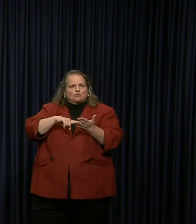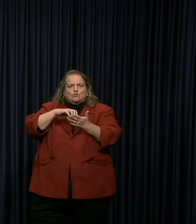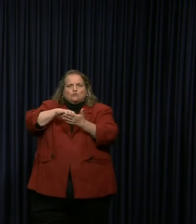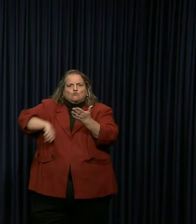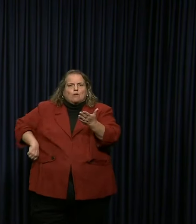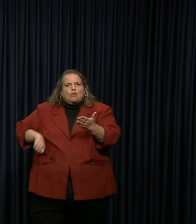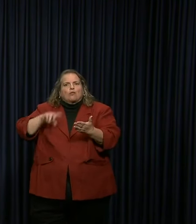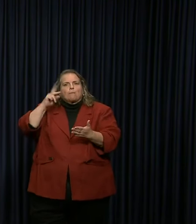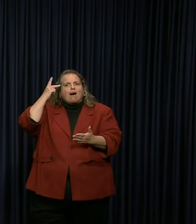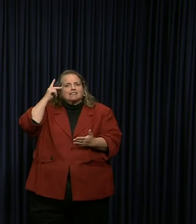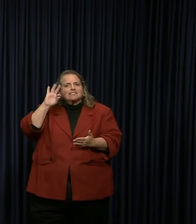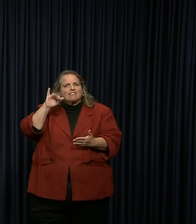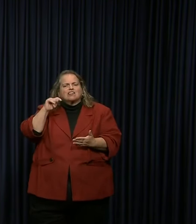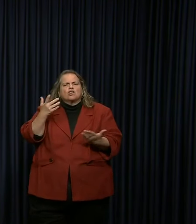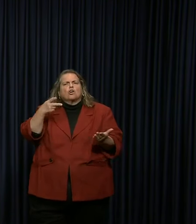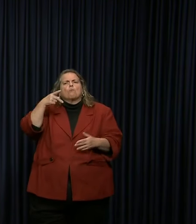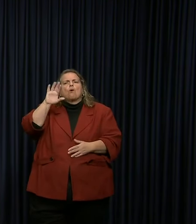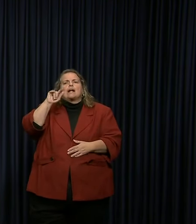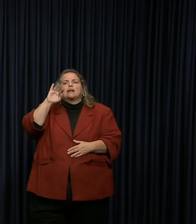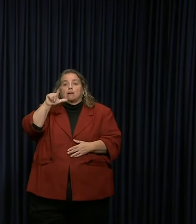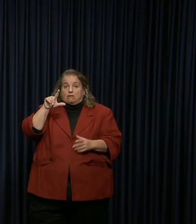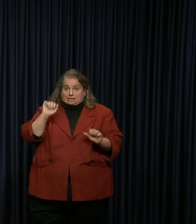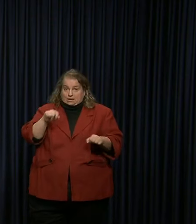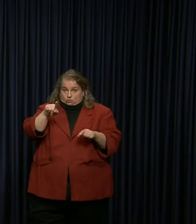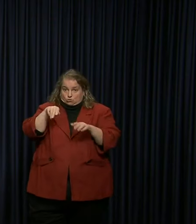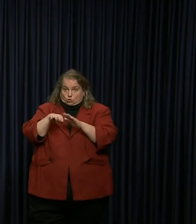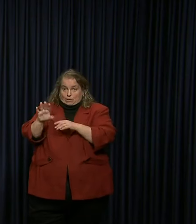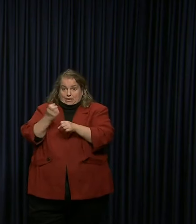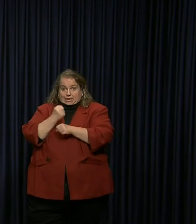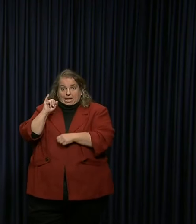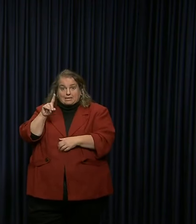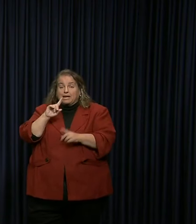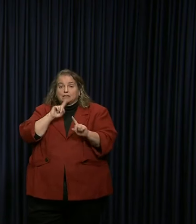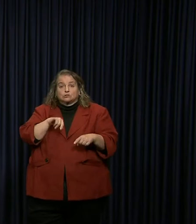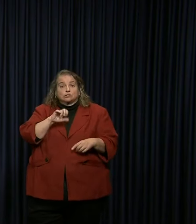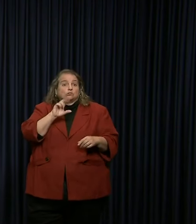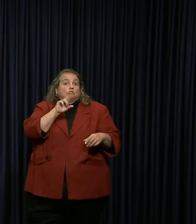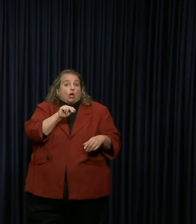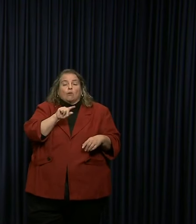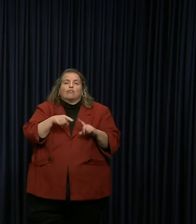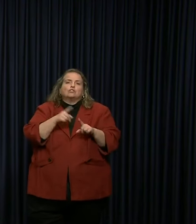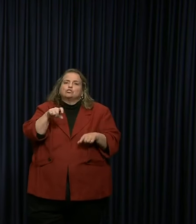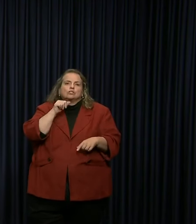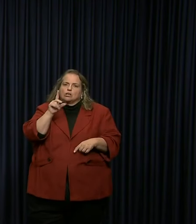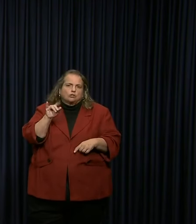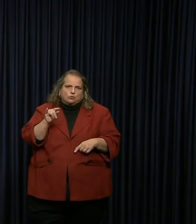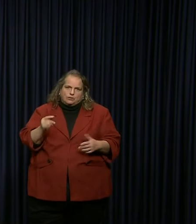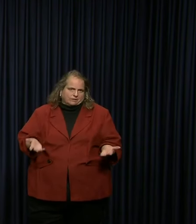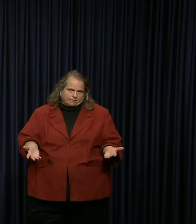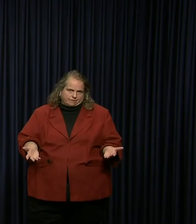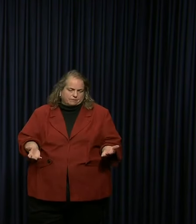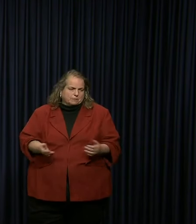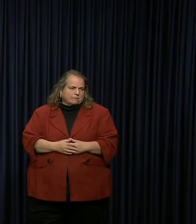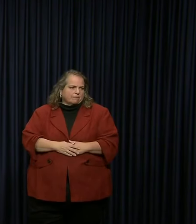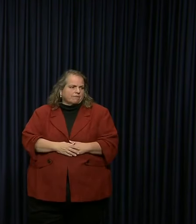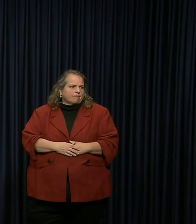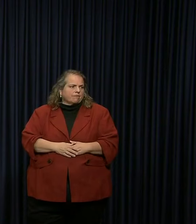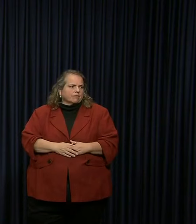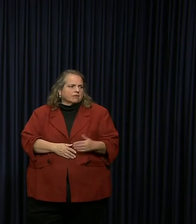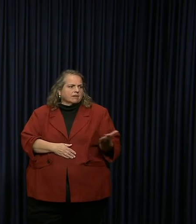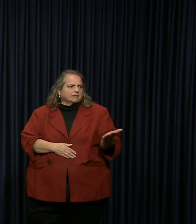it practical? Can you go in and get an ID? If the answer is no, then you shouldn't do it at that time. Daniel. So a lot of the